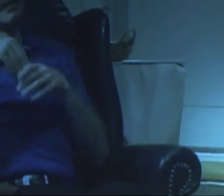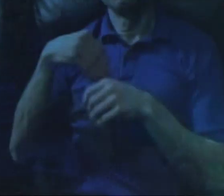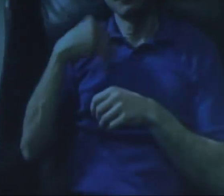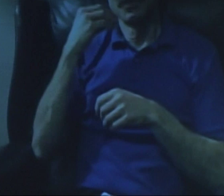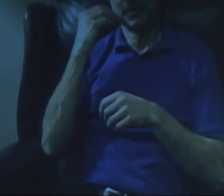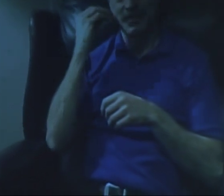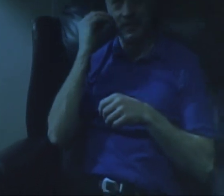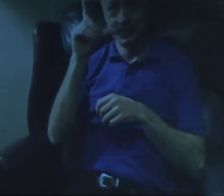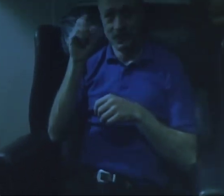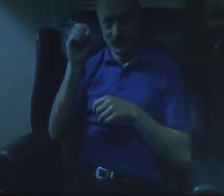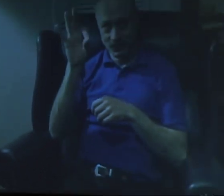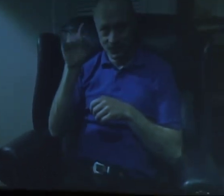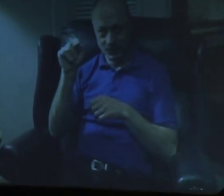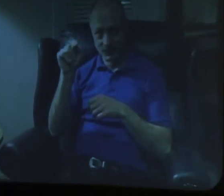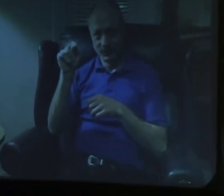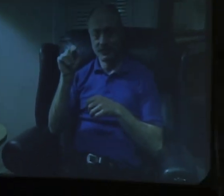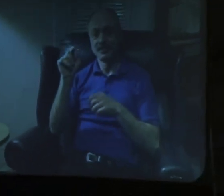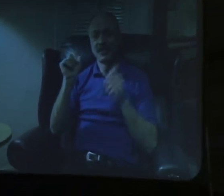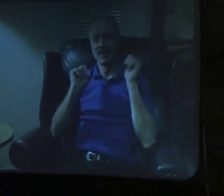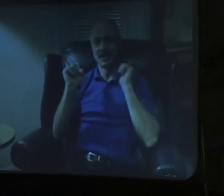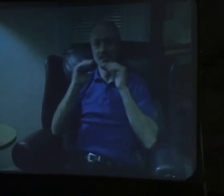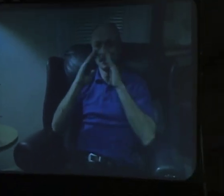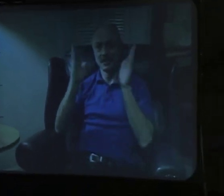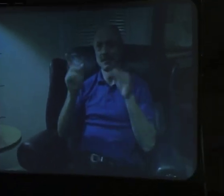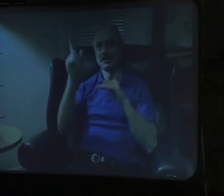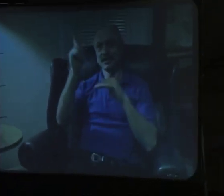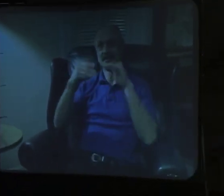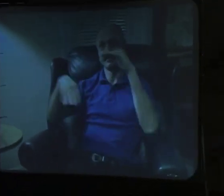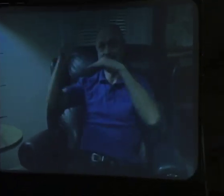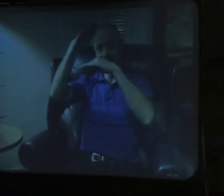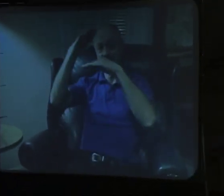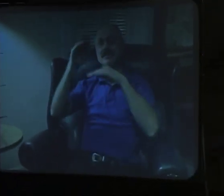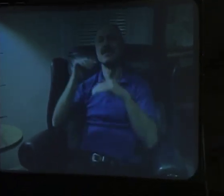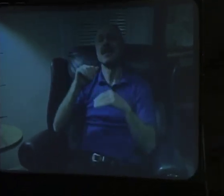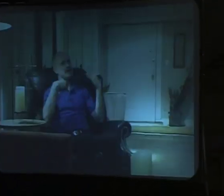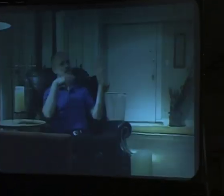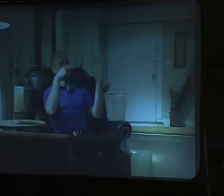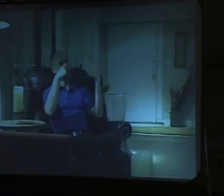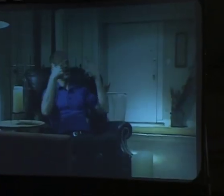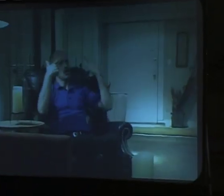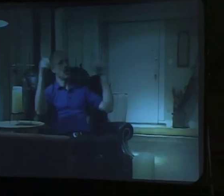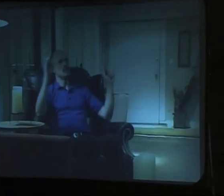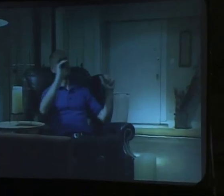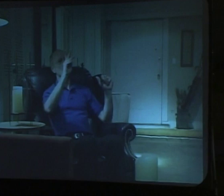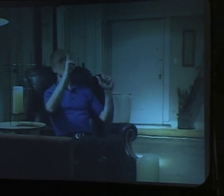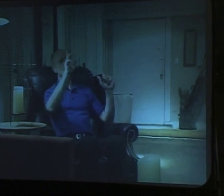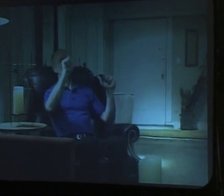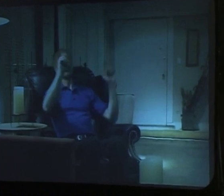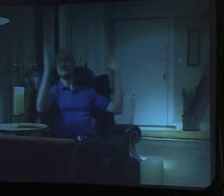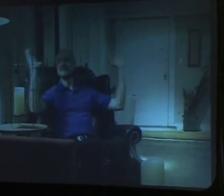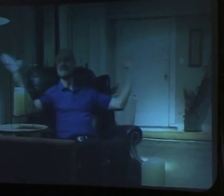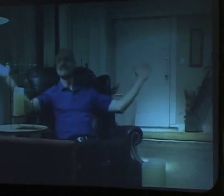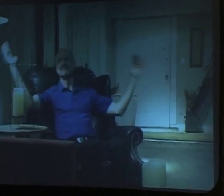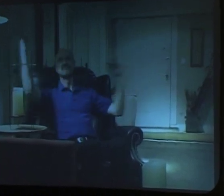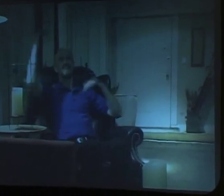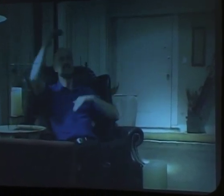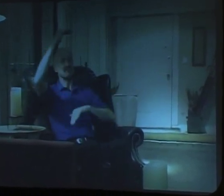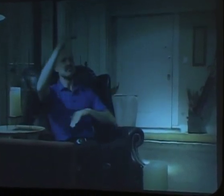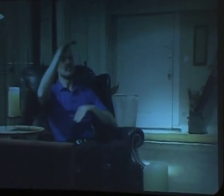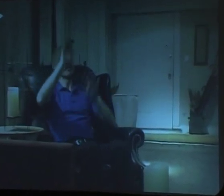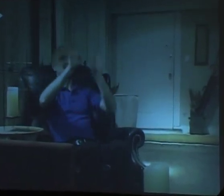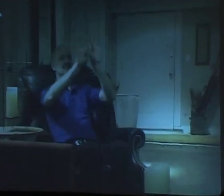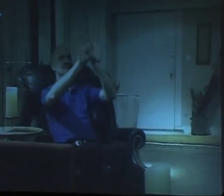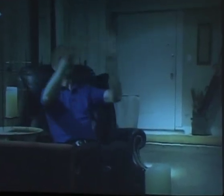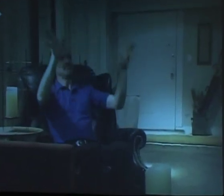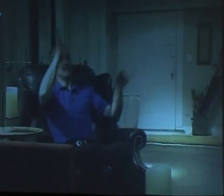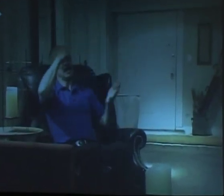Yeah, I had a party with an Egyptian theme at my loft in New York City. It was upstairs, and I had painted a large mural on the